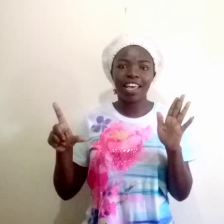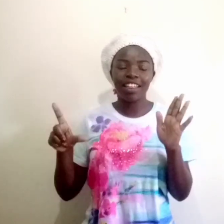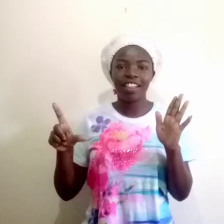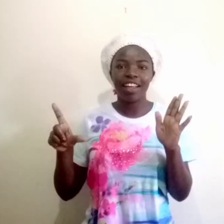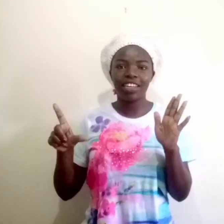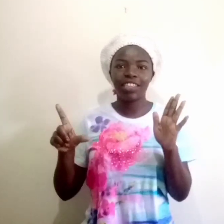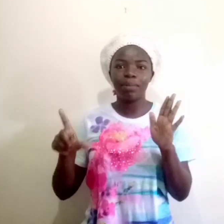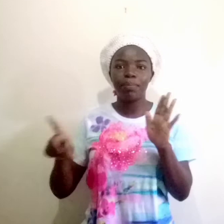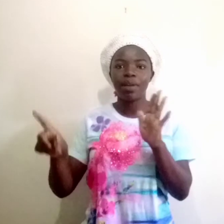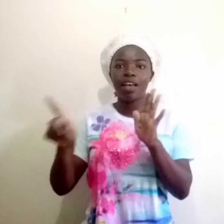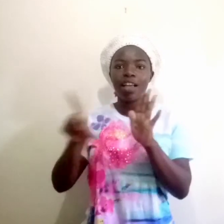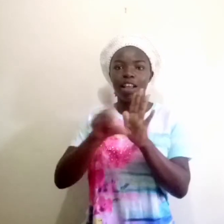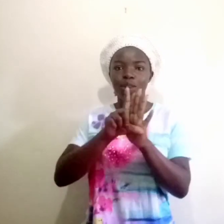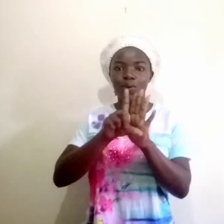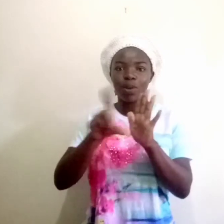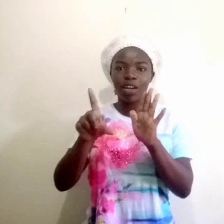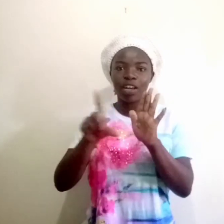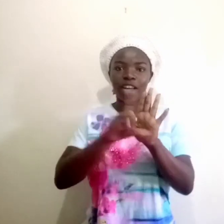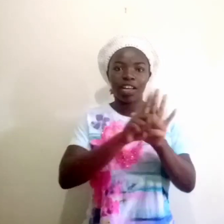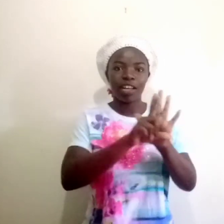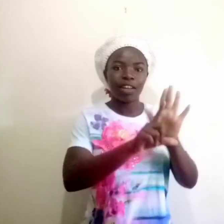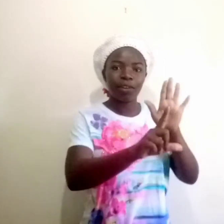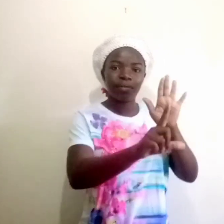L. handshake. Luke.